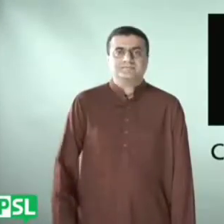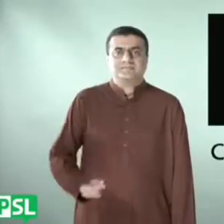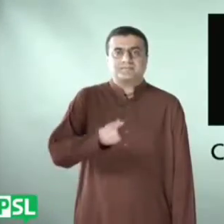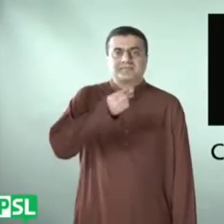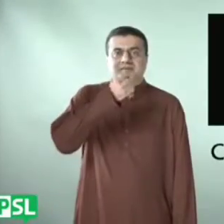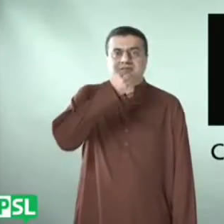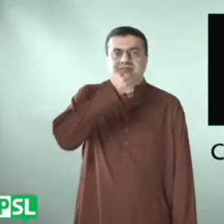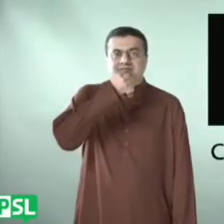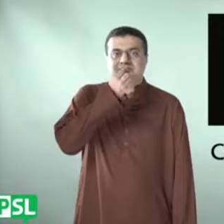Cardamom tea.